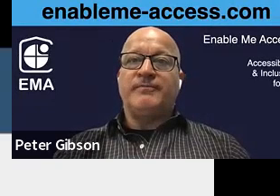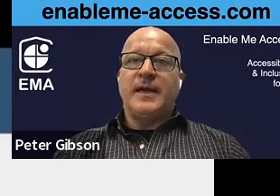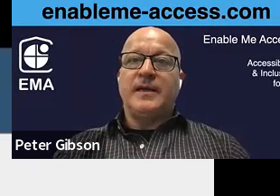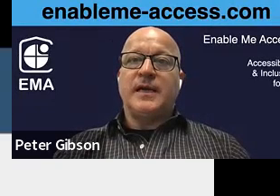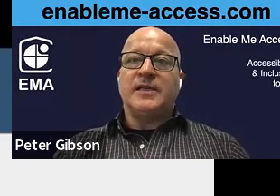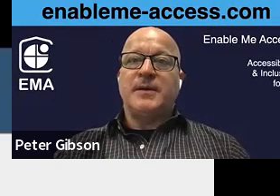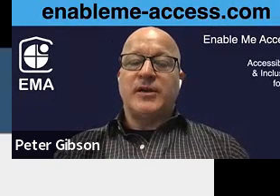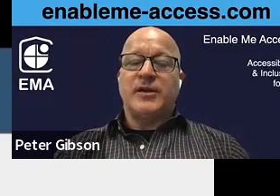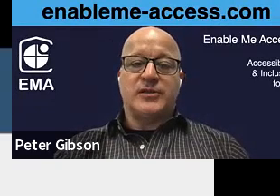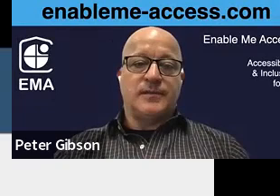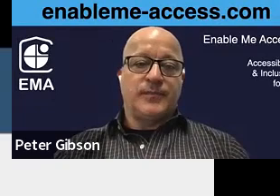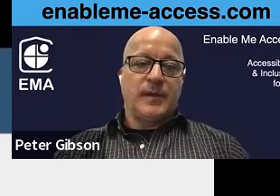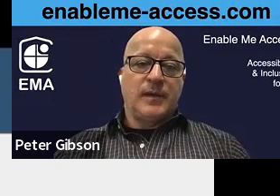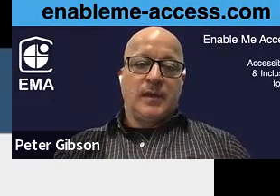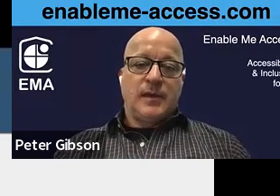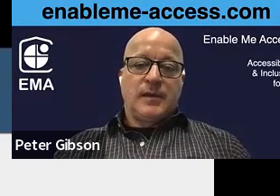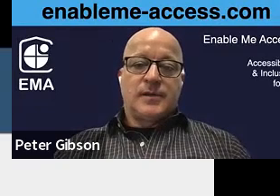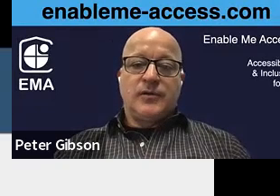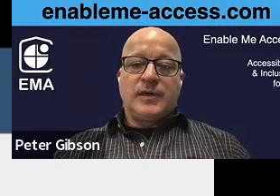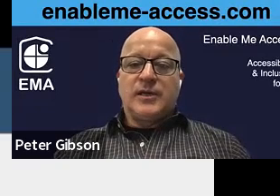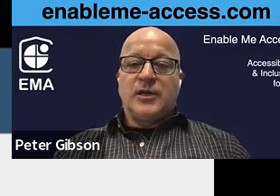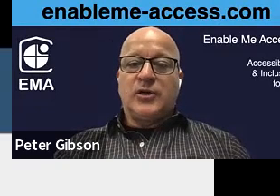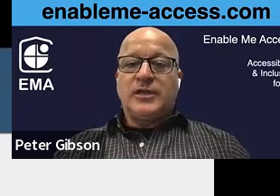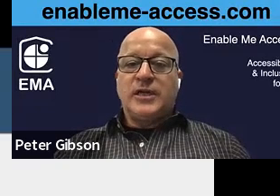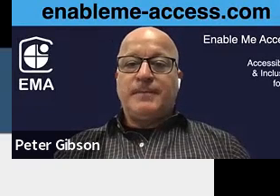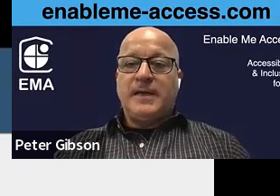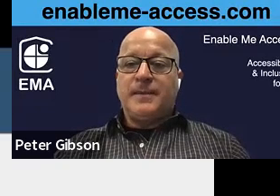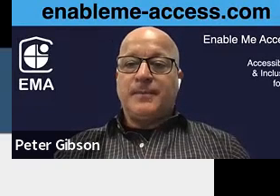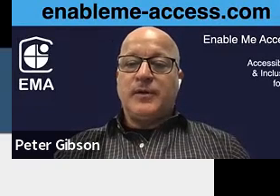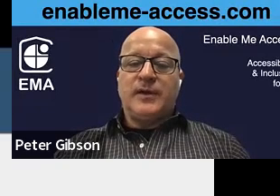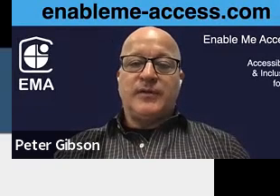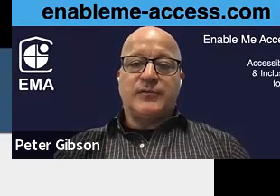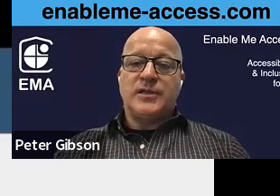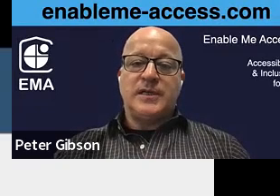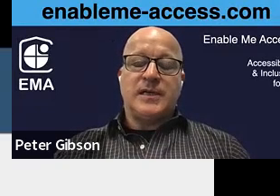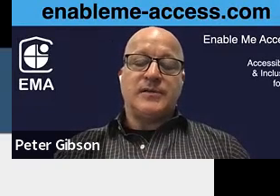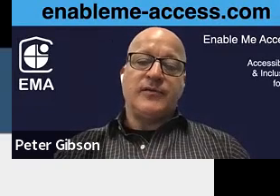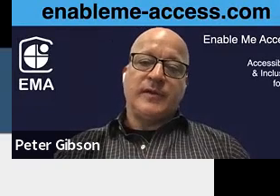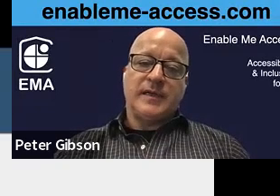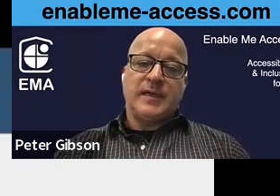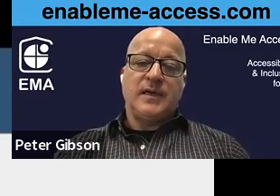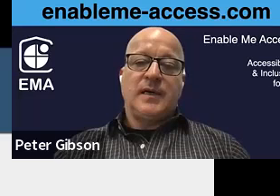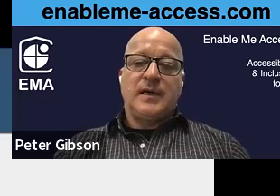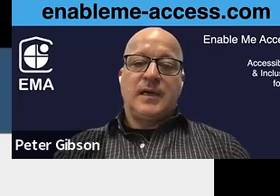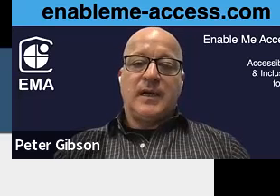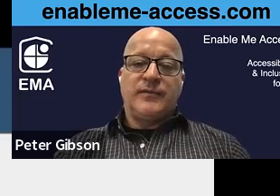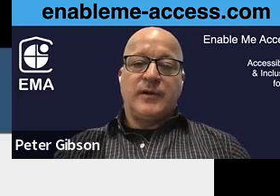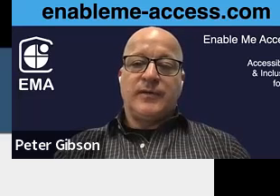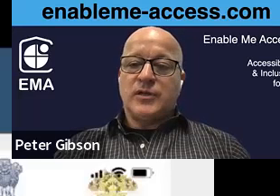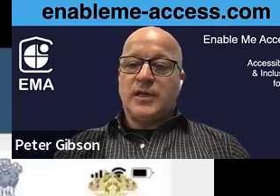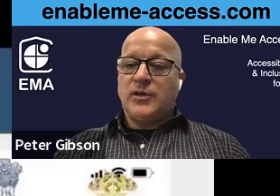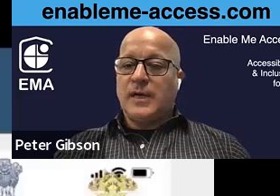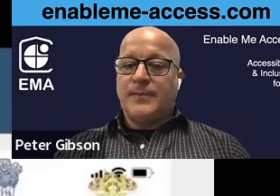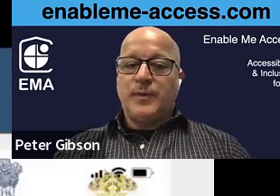complaint that you have made that has been registered. So you get an OTP number when you give this registration details. You fill that in, and